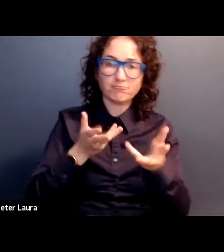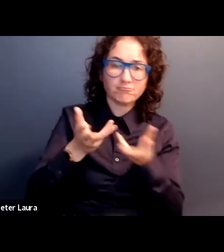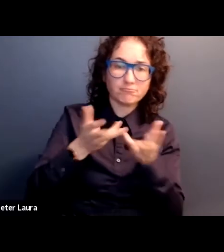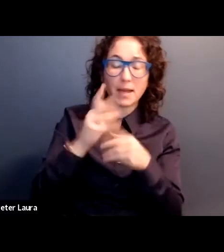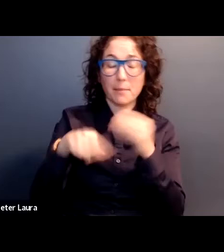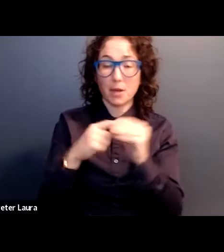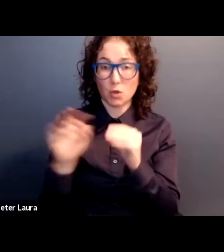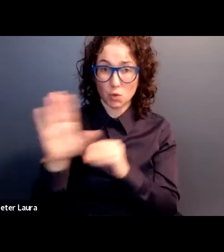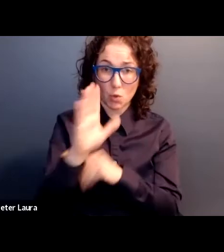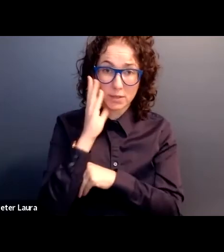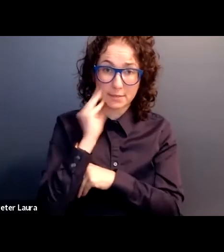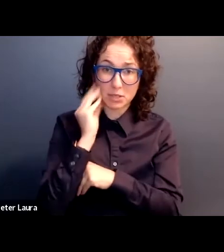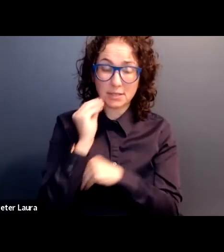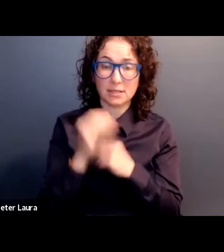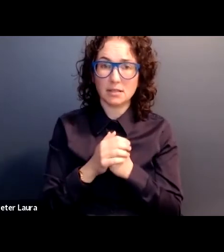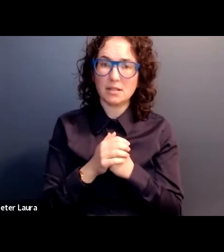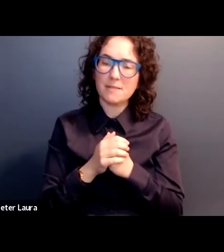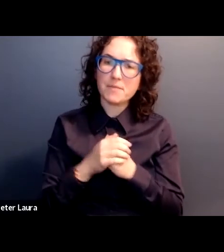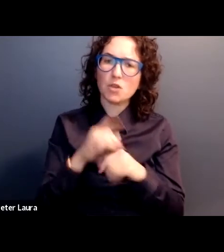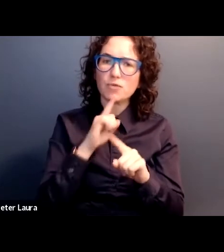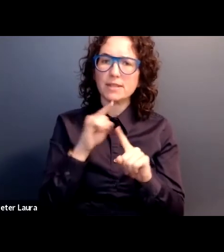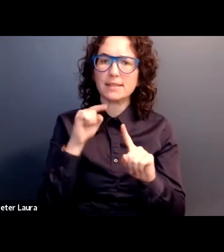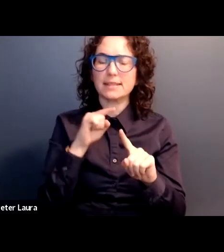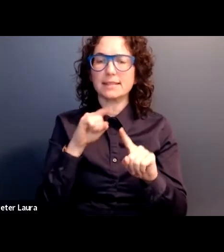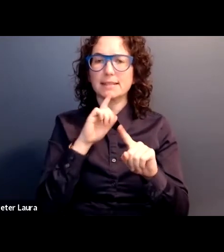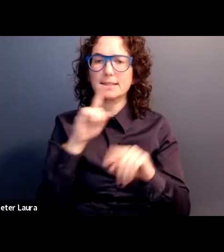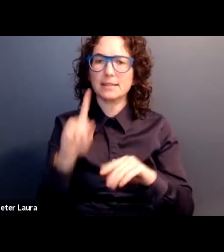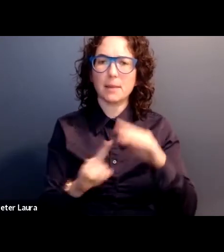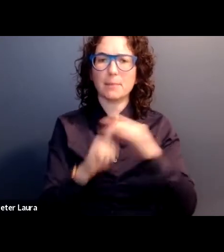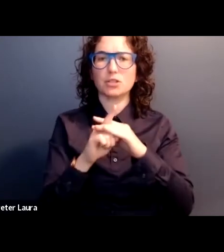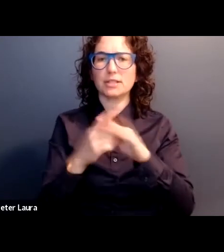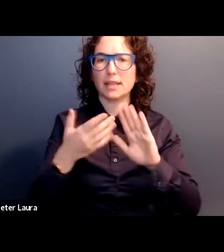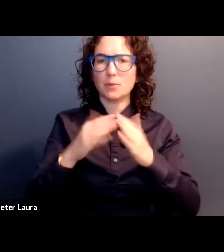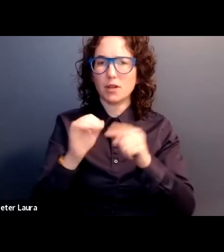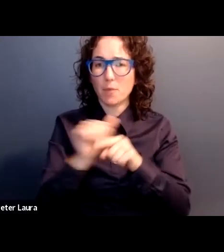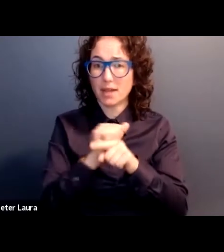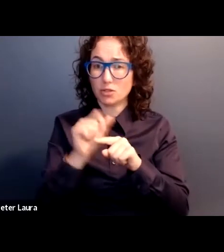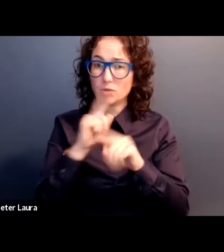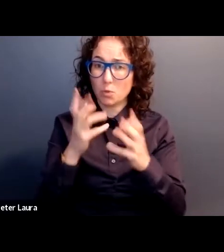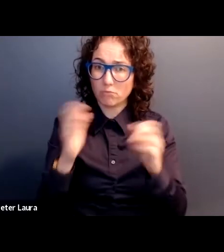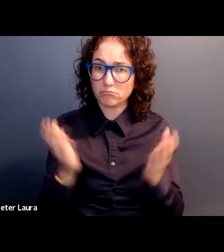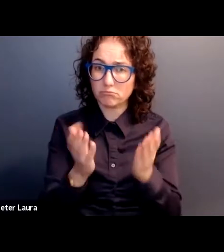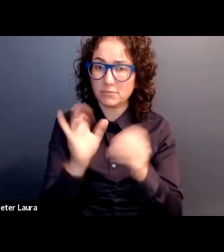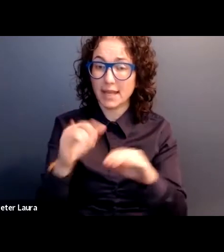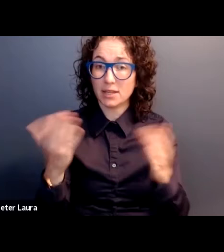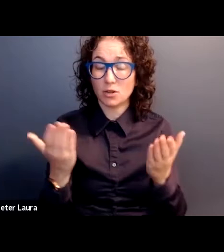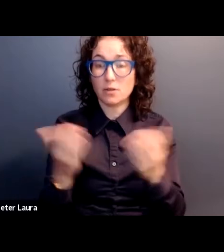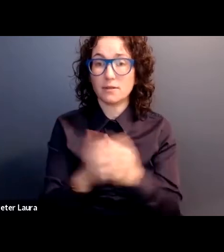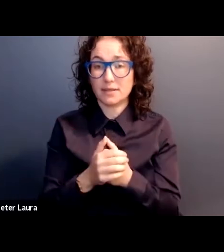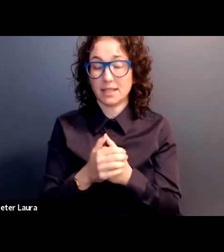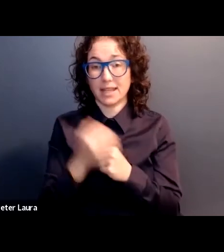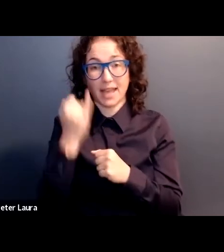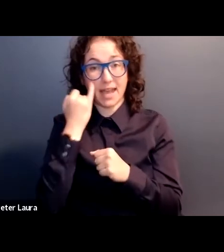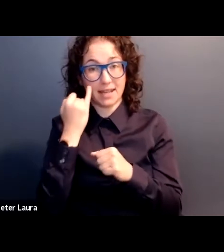experiences are. This is a sort of emerging community of practice that we want to foster here. And all being well,